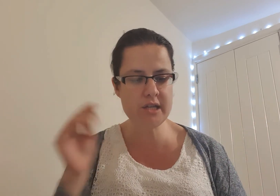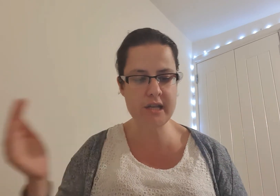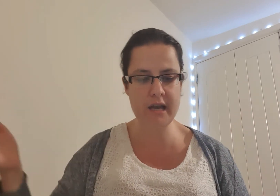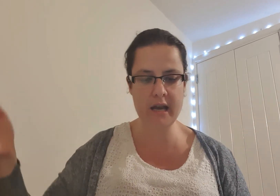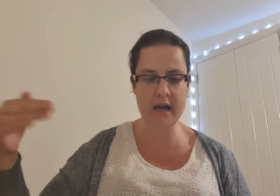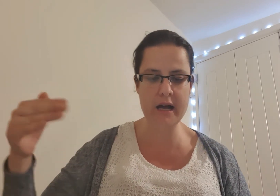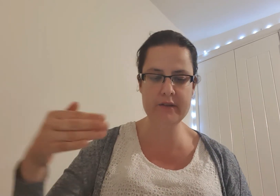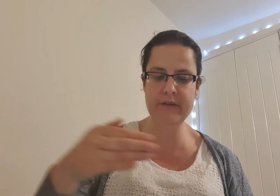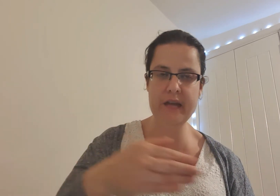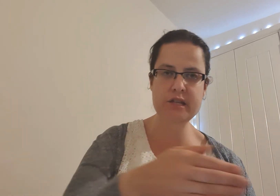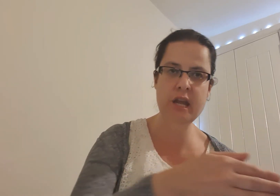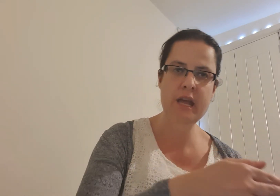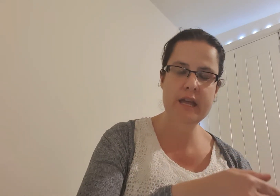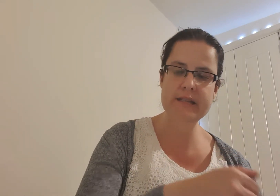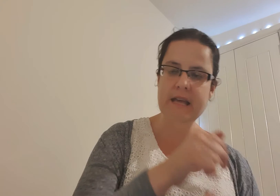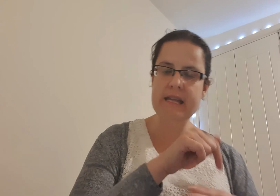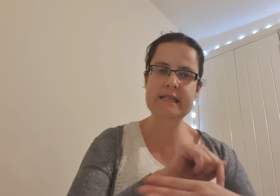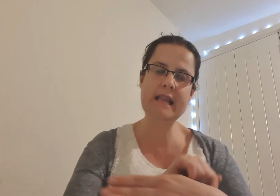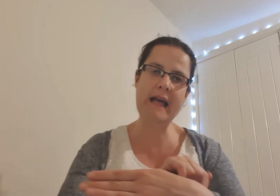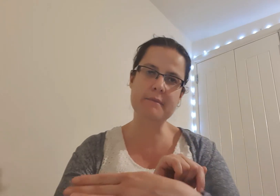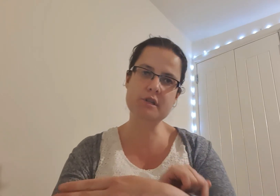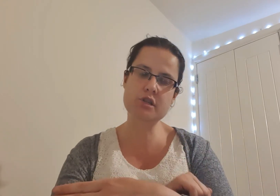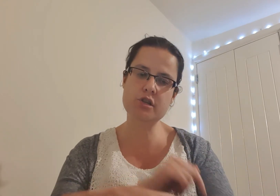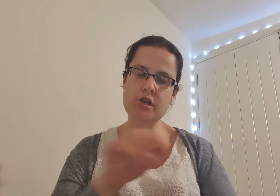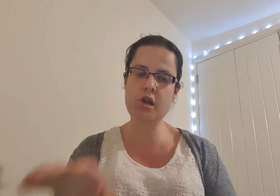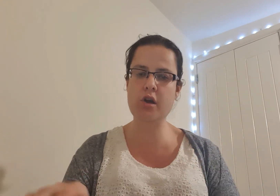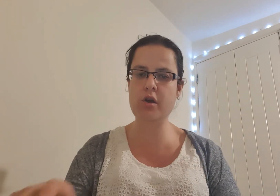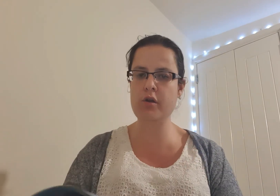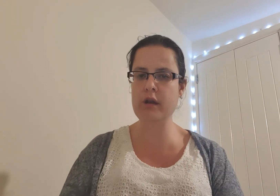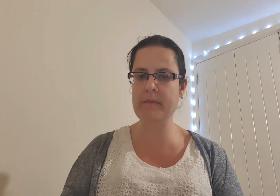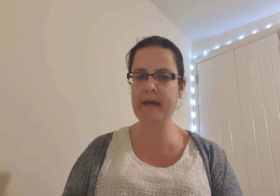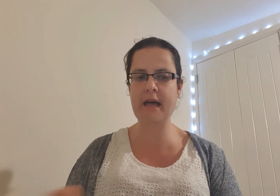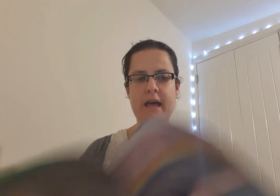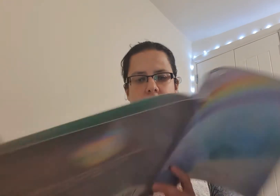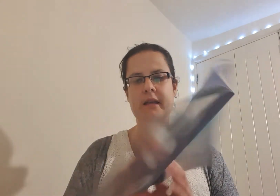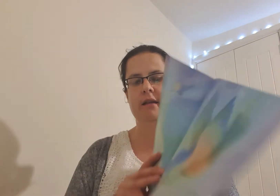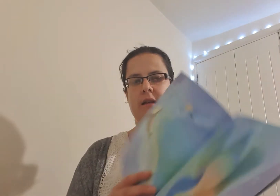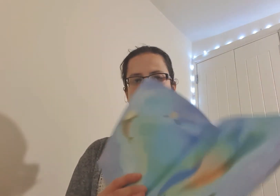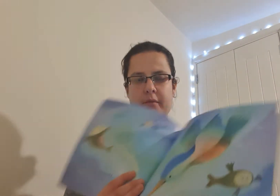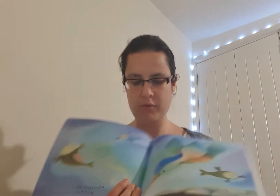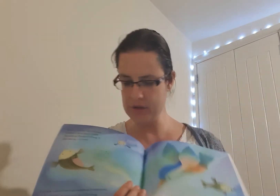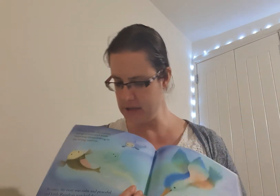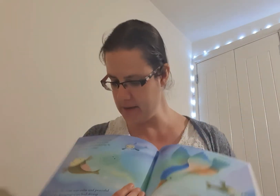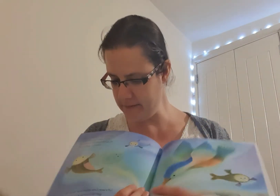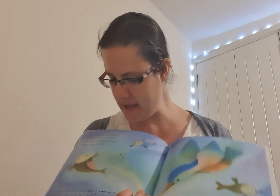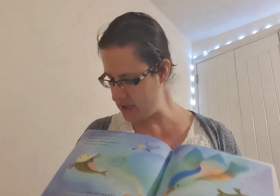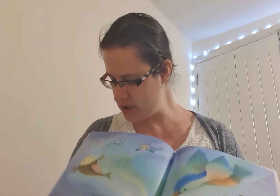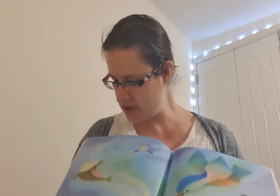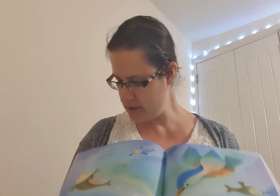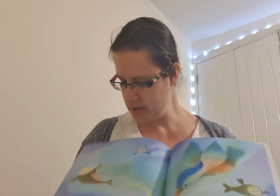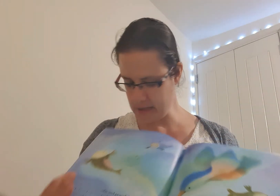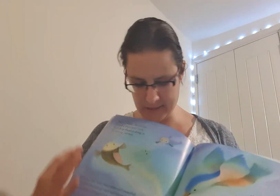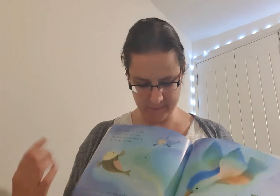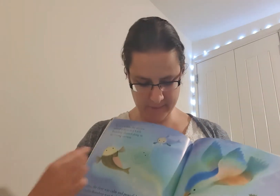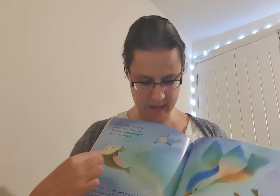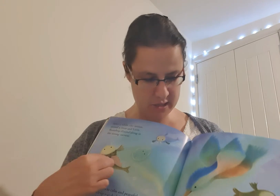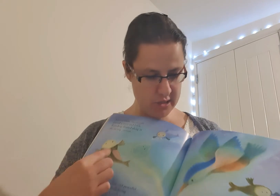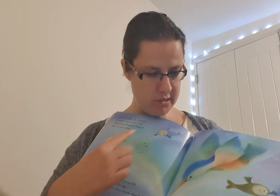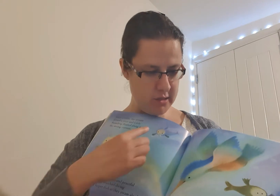and large fish as they swam slowly by. Watching the fish. Look at the fish.